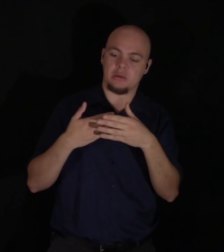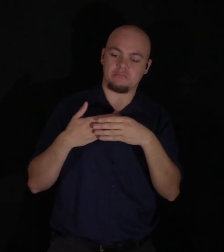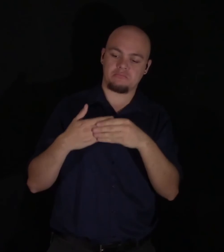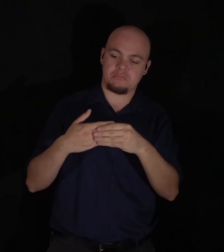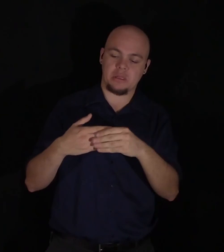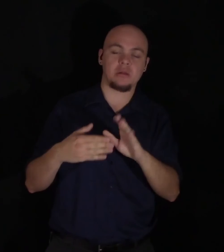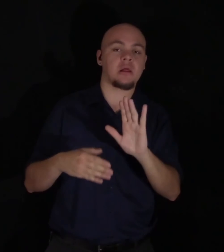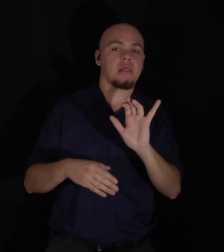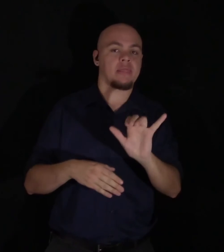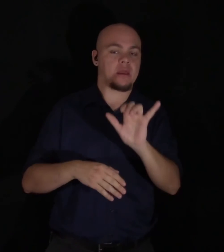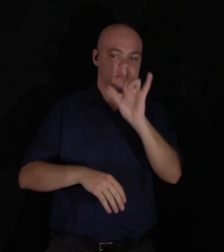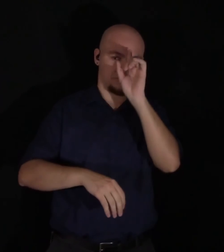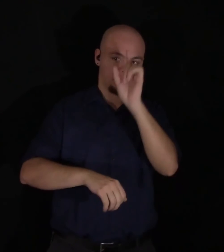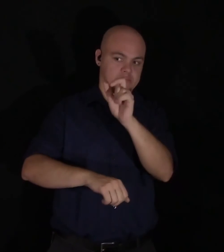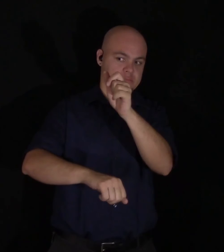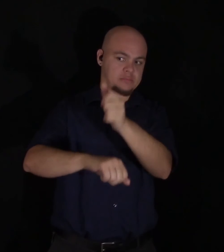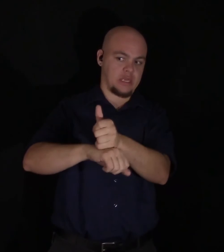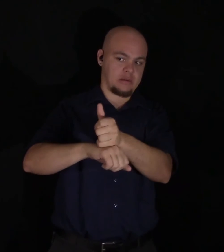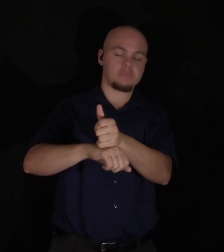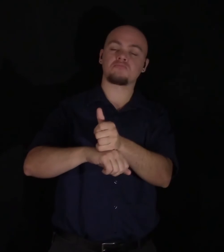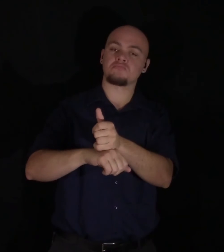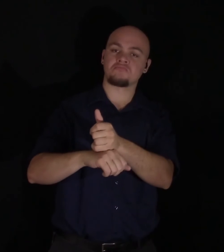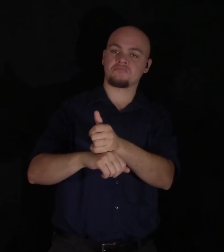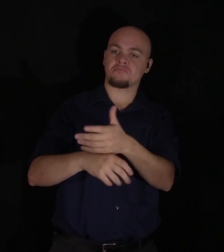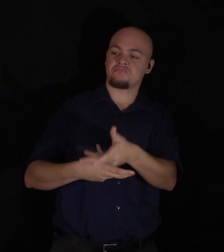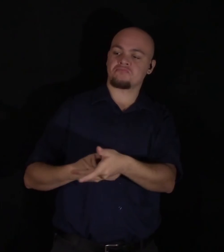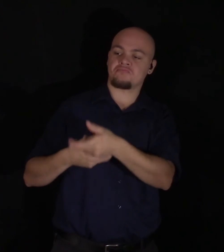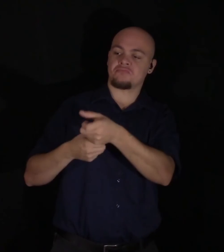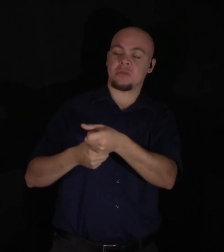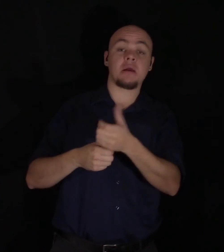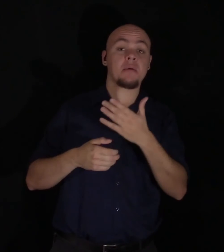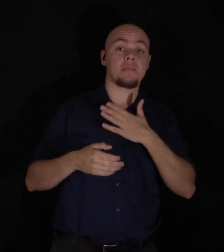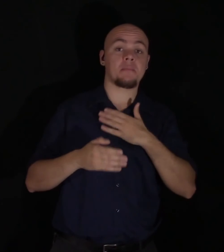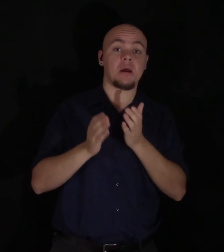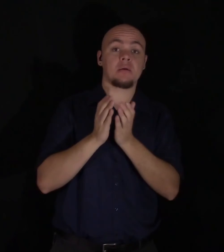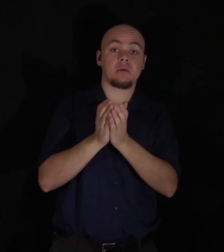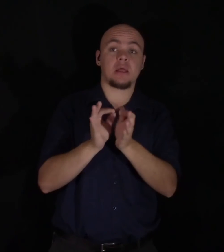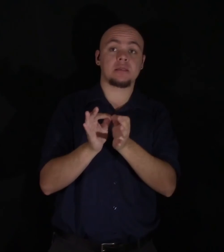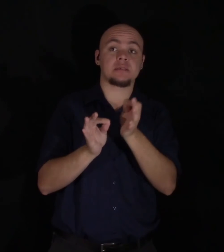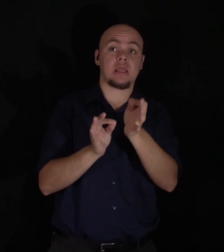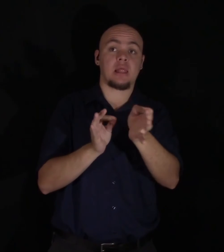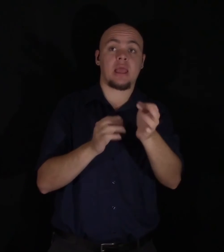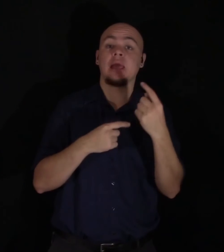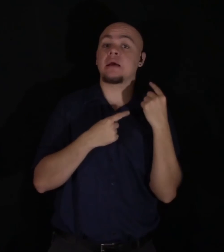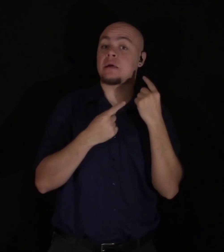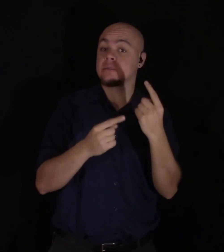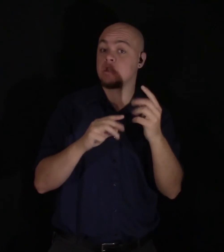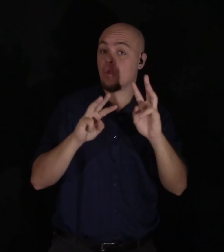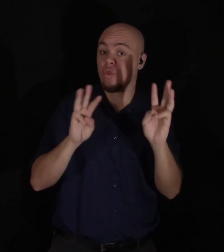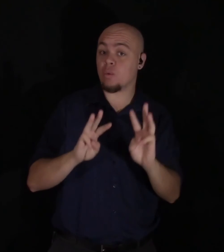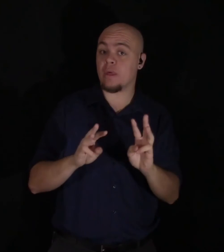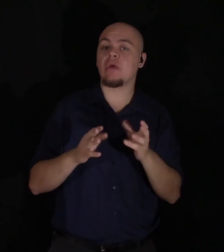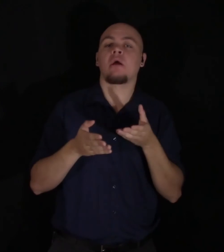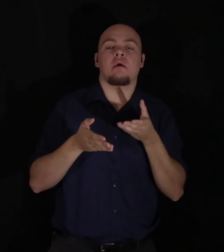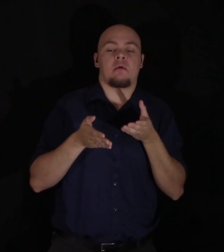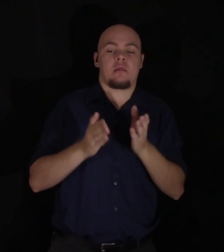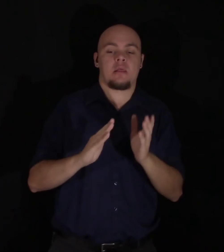as fate, and my voyage is only now delayed until the weather shall permit my embarkation.